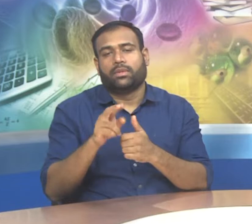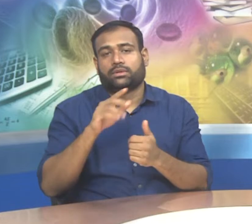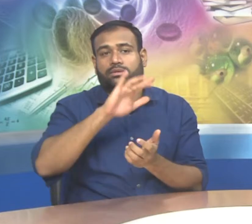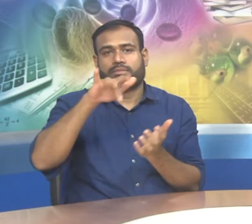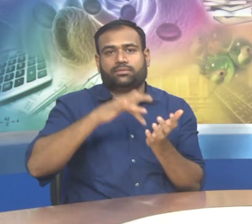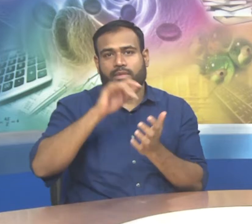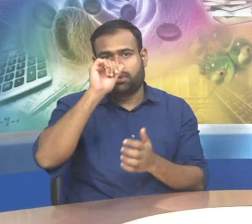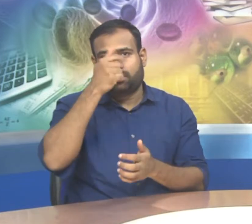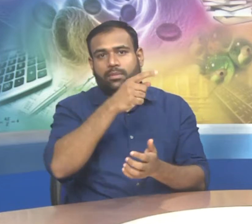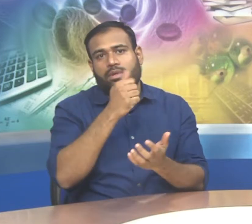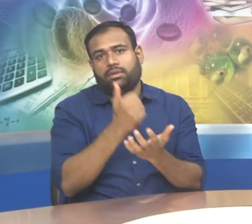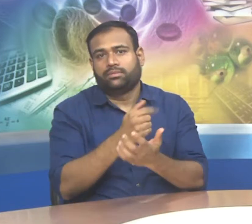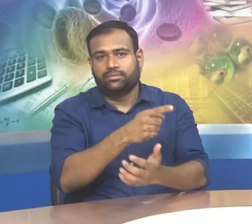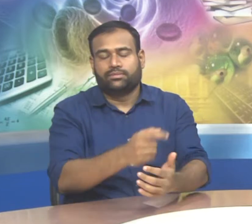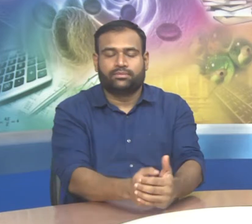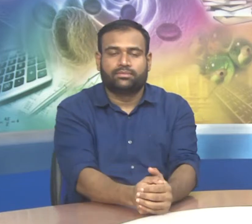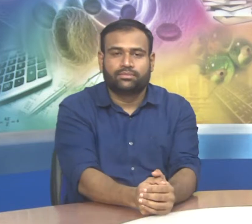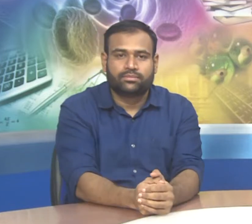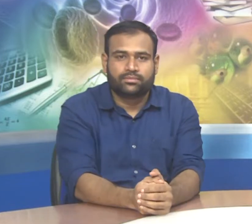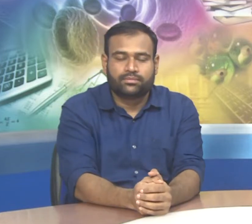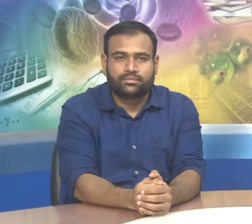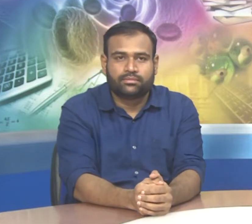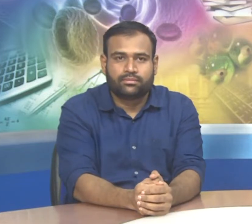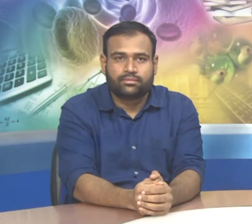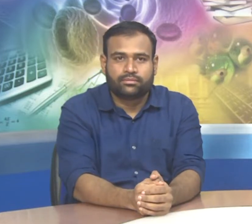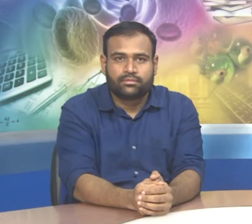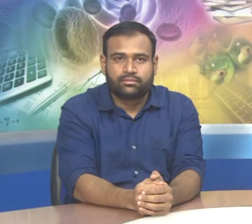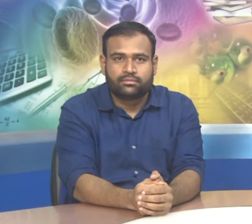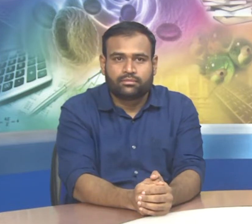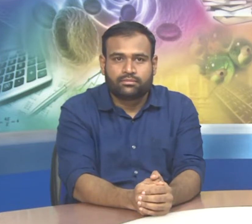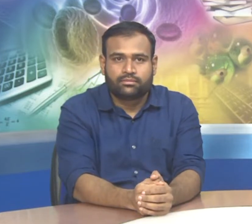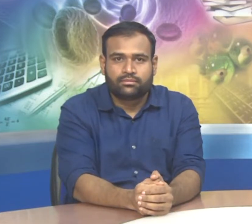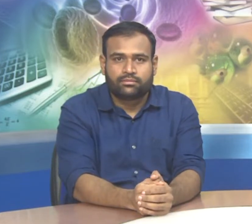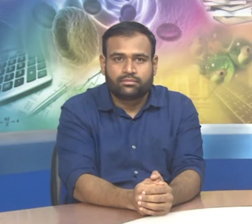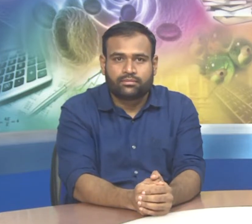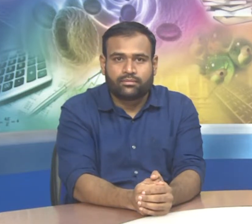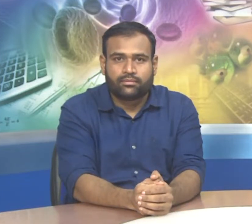And all the banks, they follow the rules of RBI.